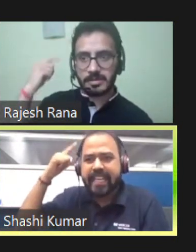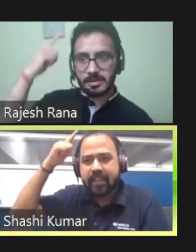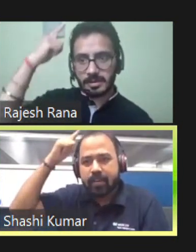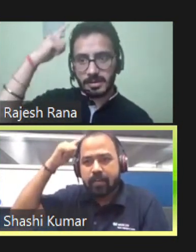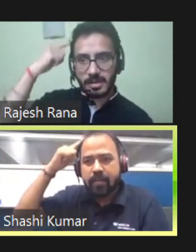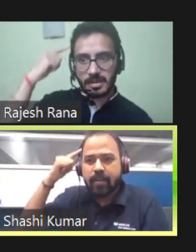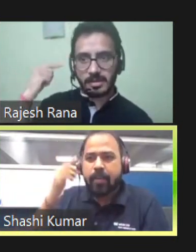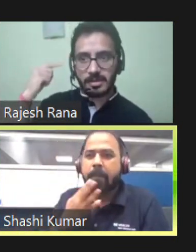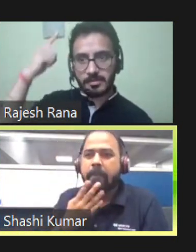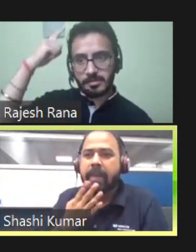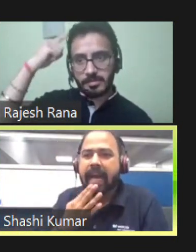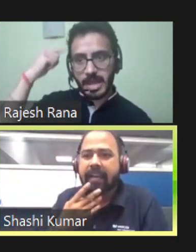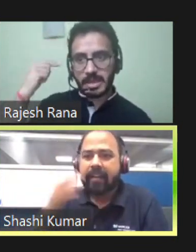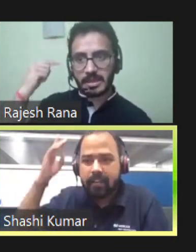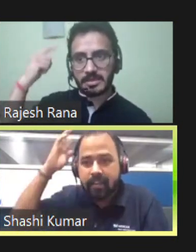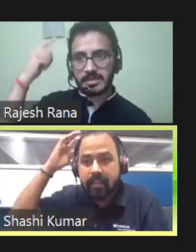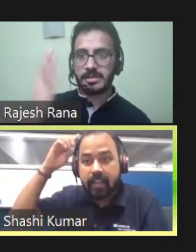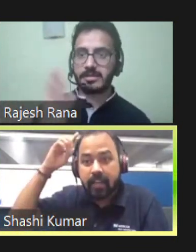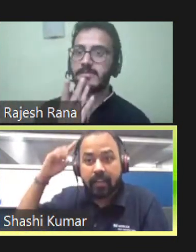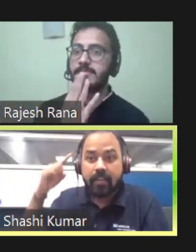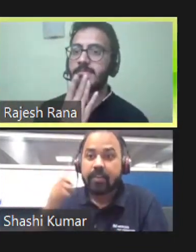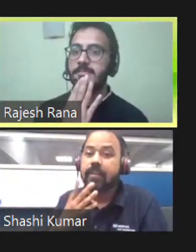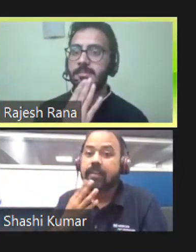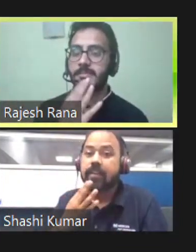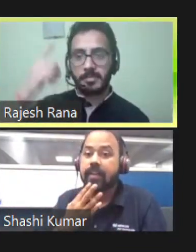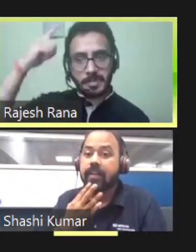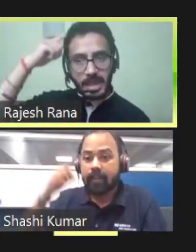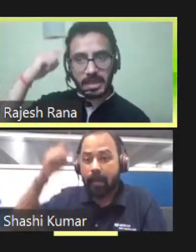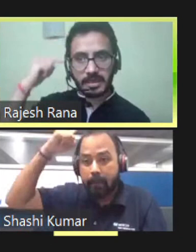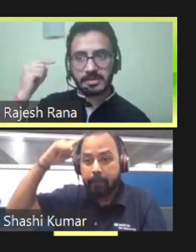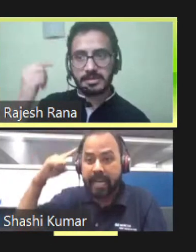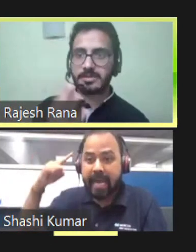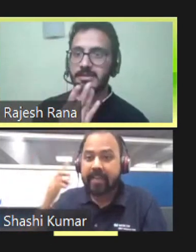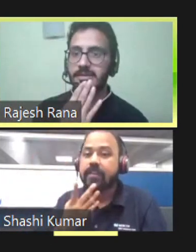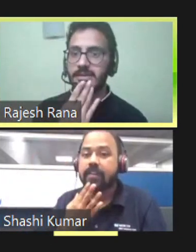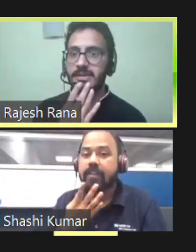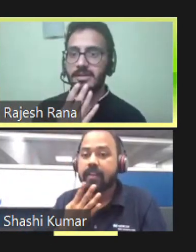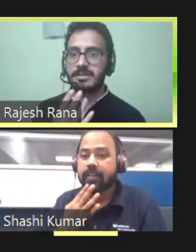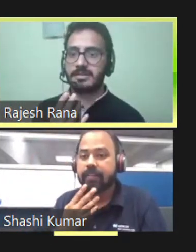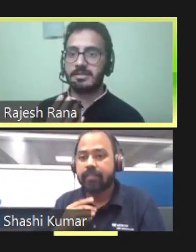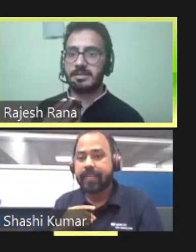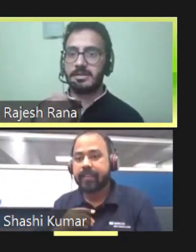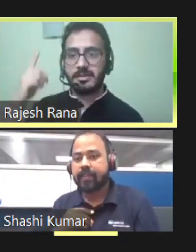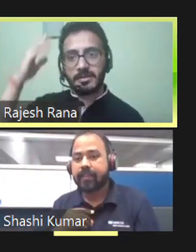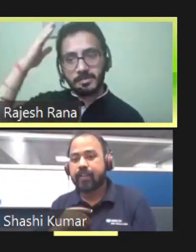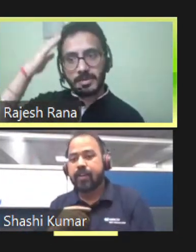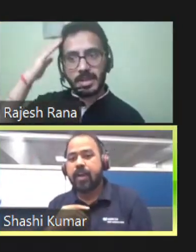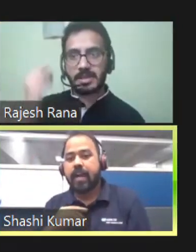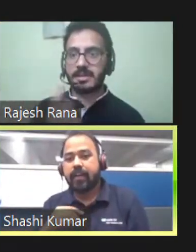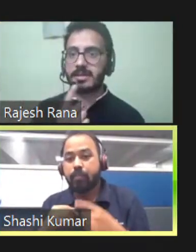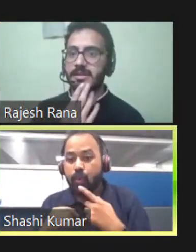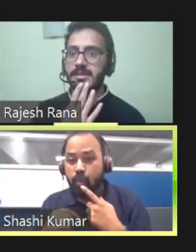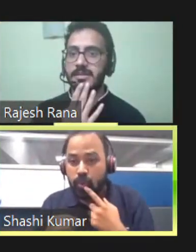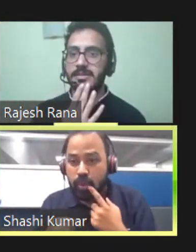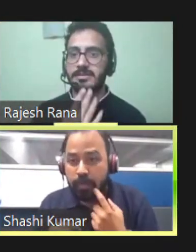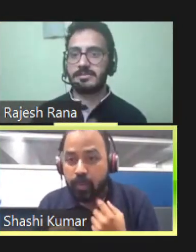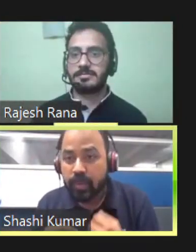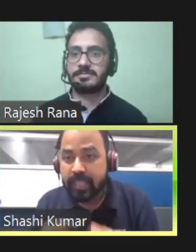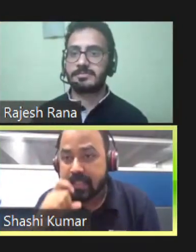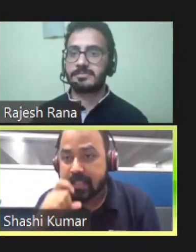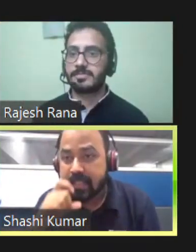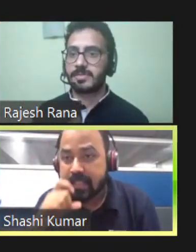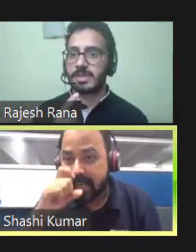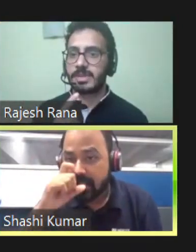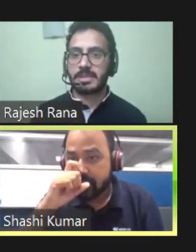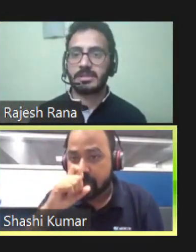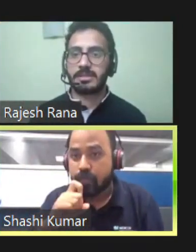you are saying? Black. Color. Black color, right? And blue. Blue